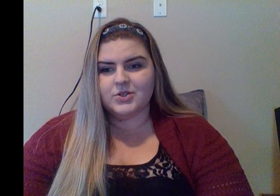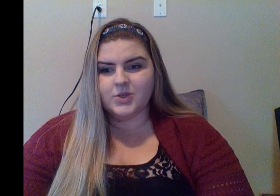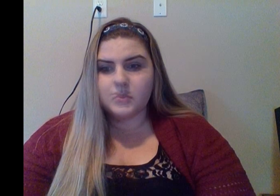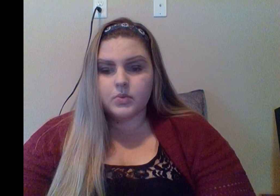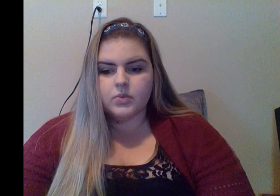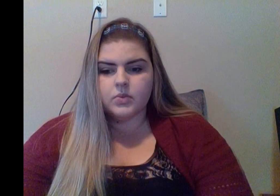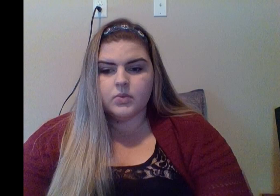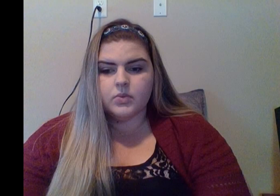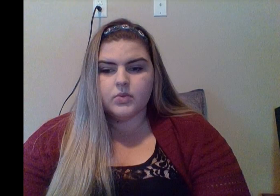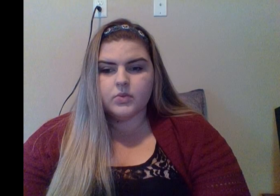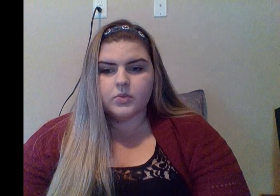students.